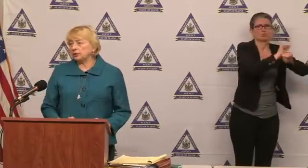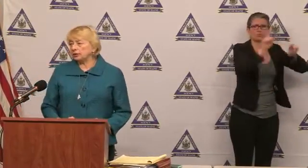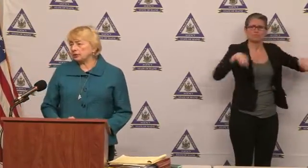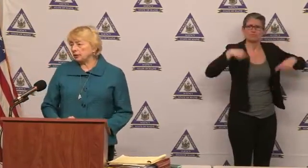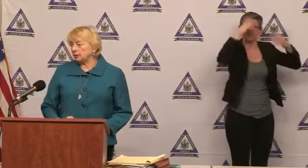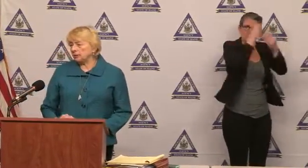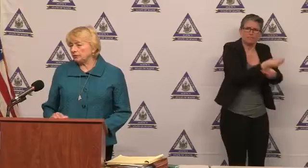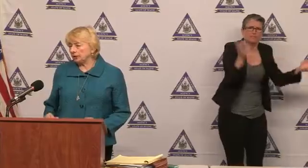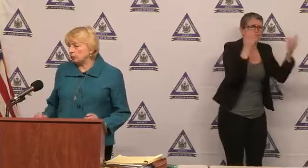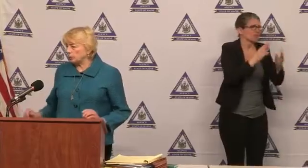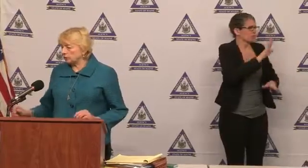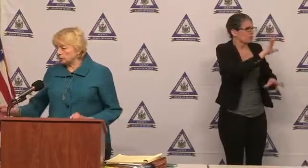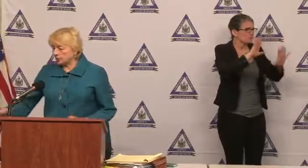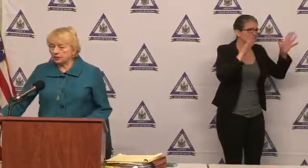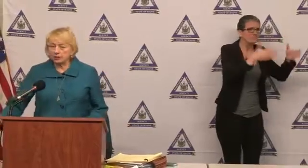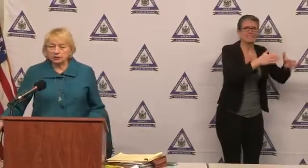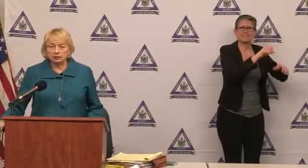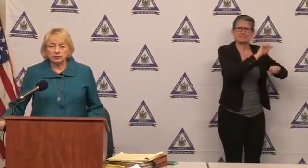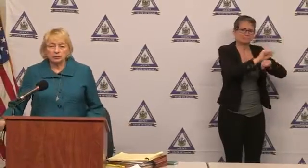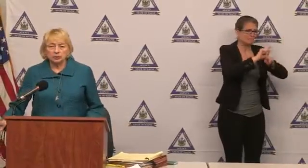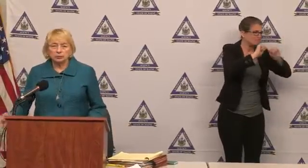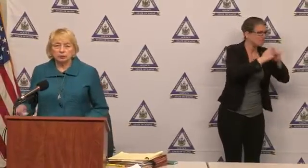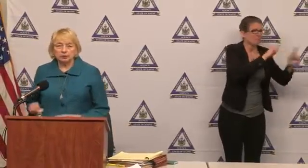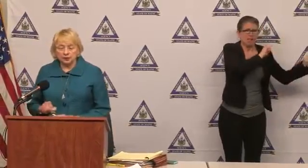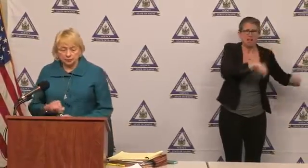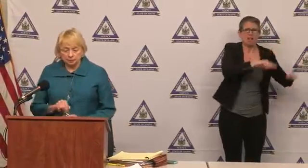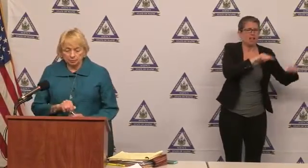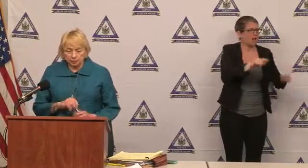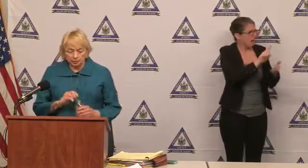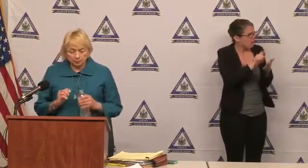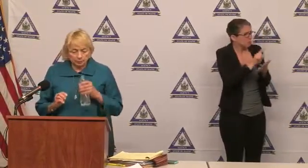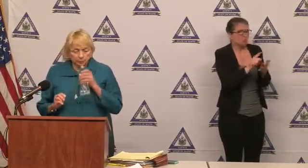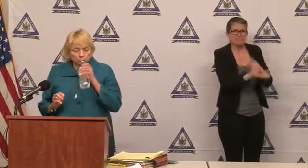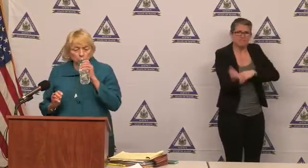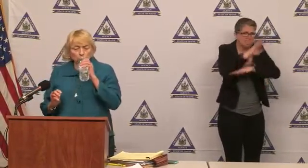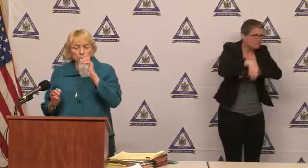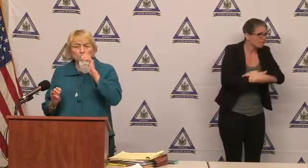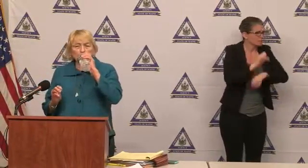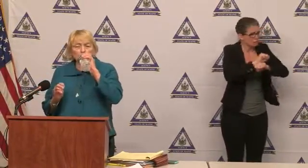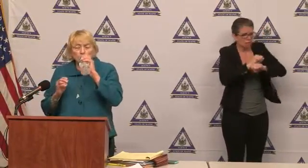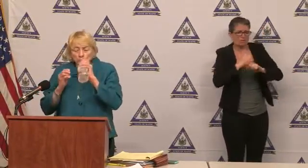carrying on the vital work of protecting our public health here in Maine.